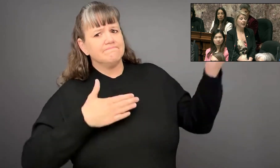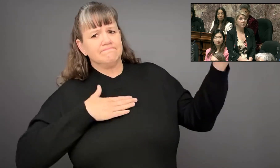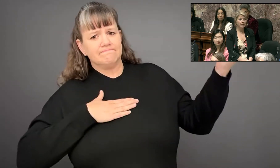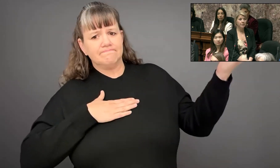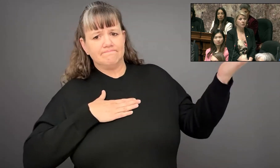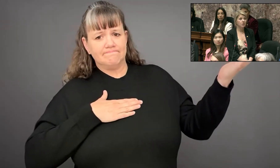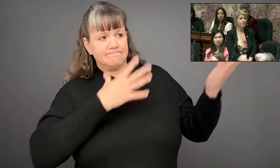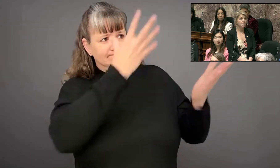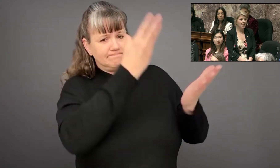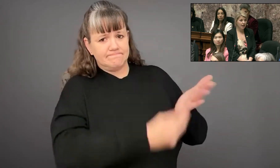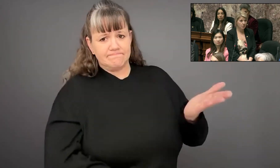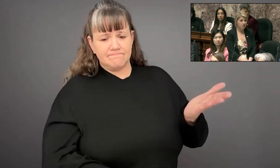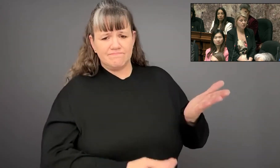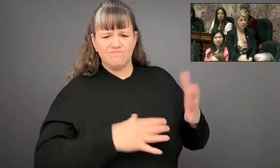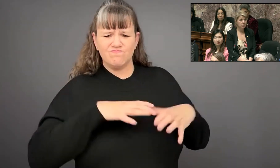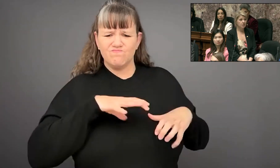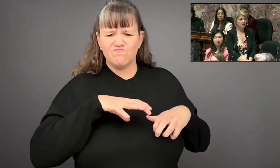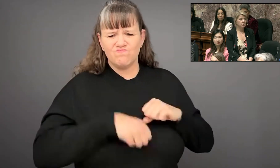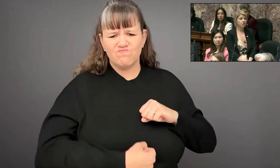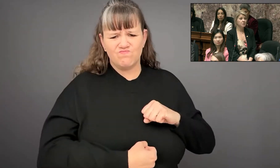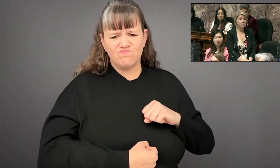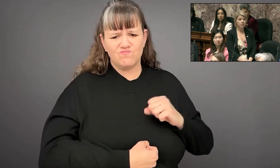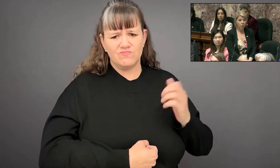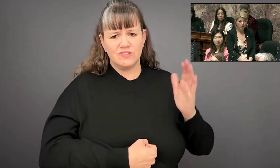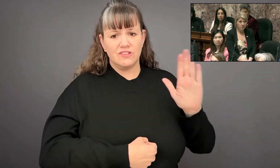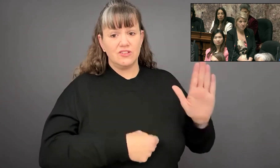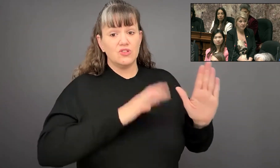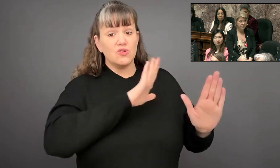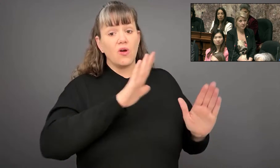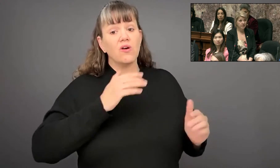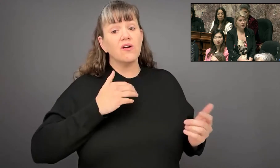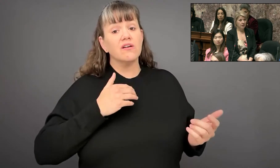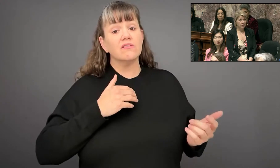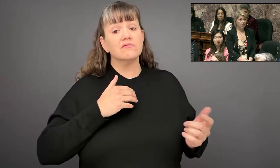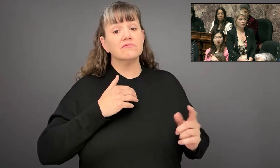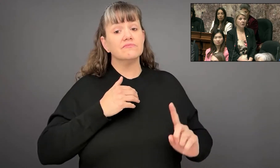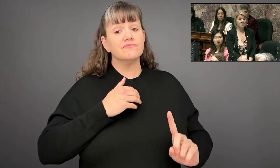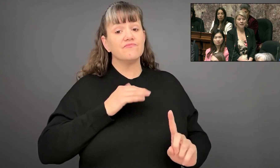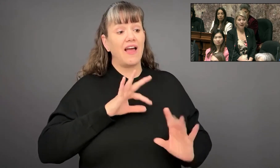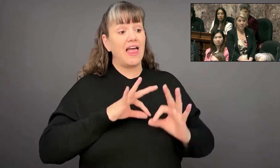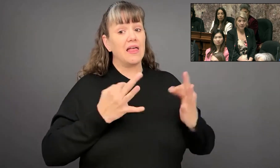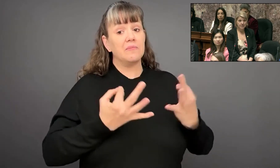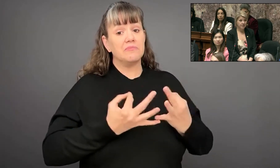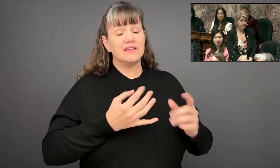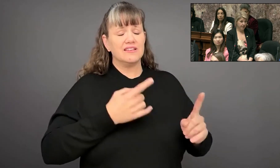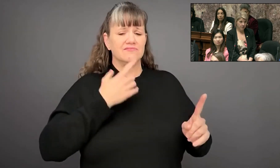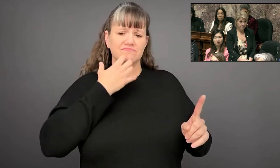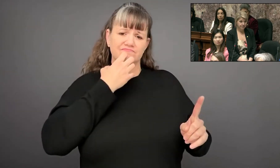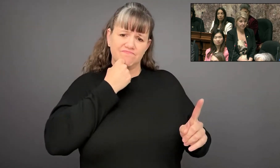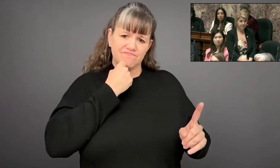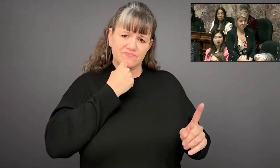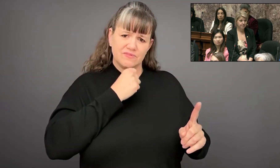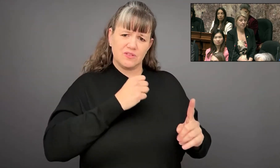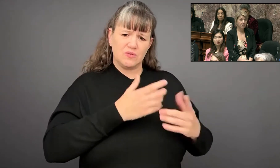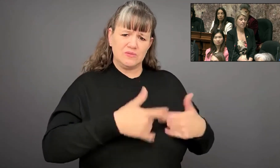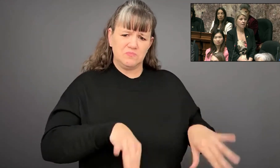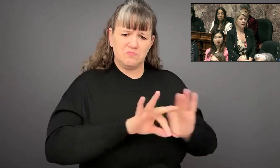Your family member mattered. She was important, and what has happened is unfair.